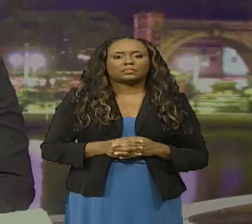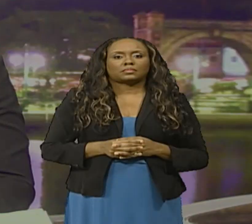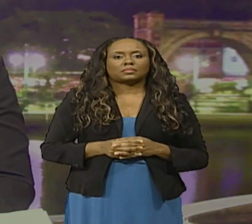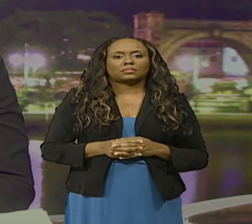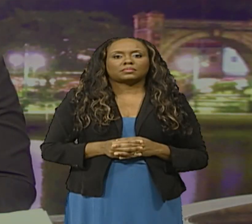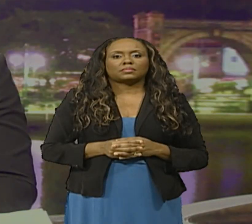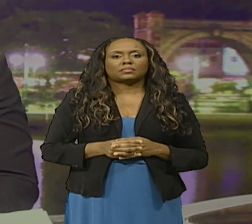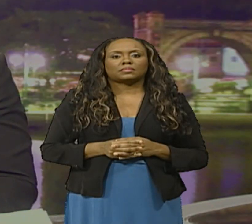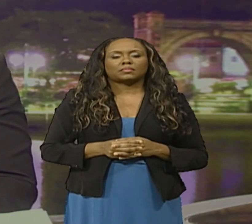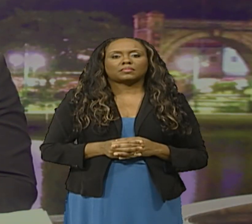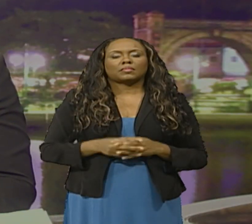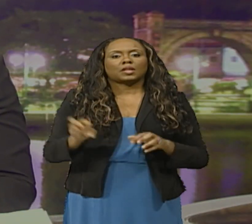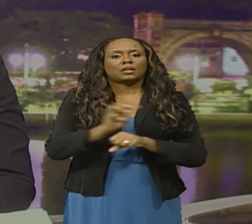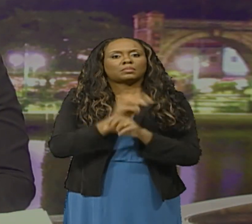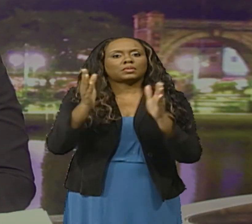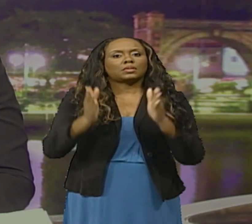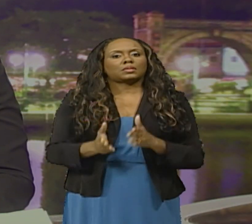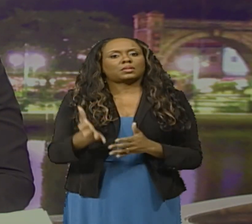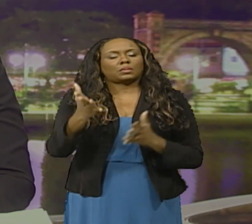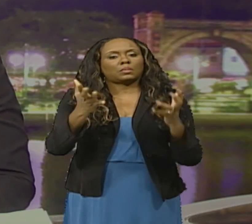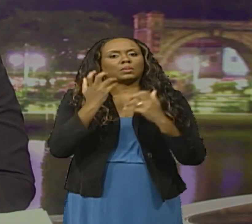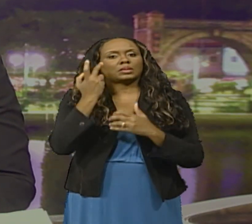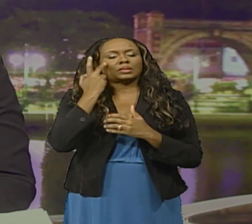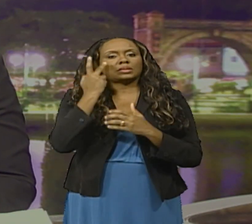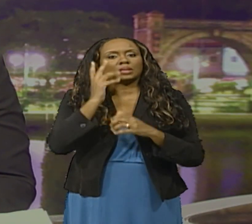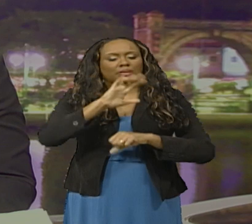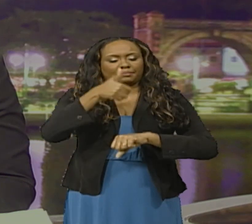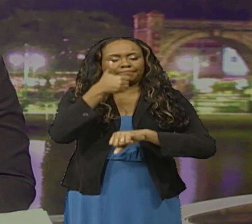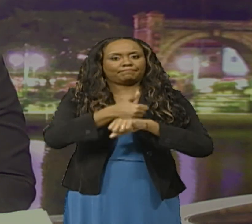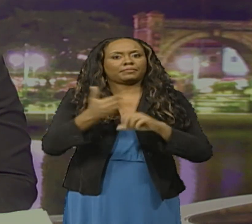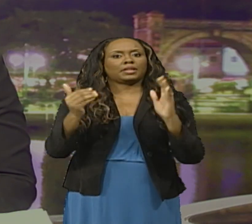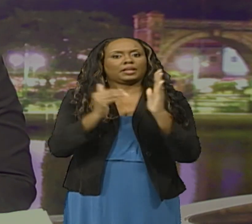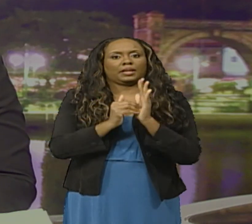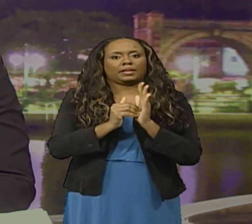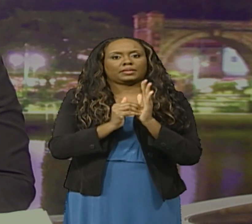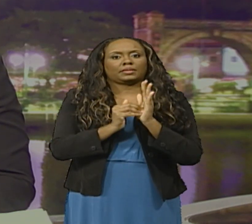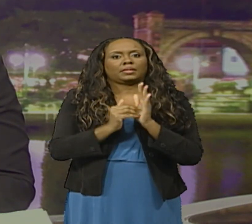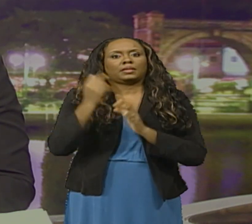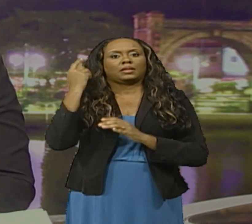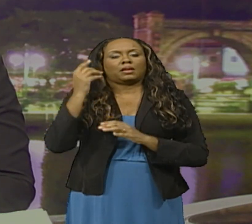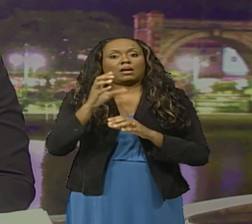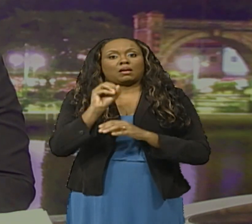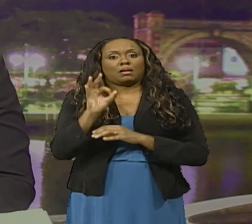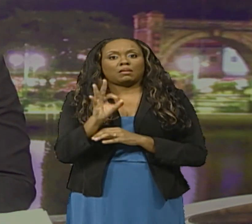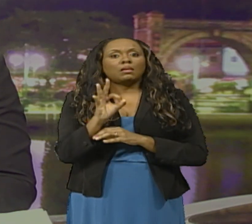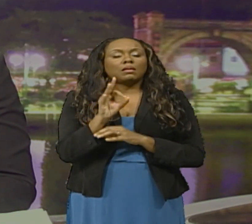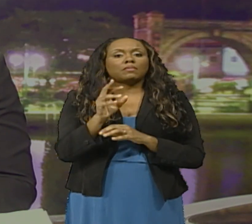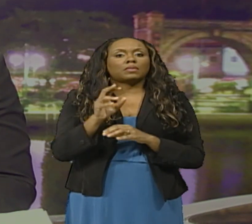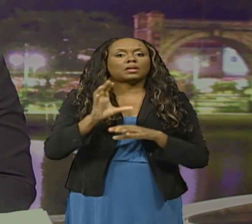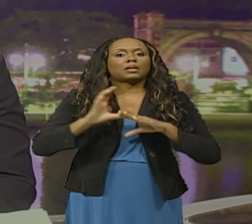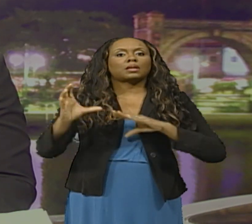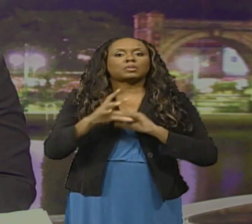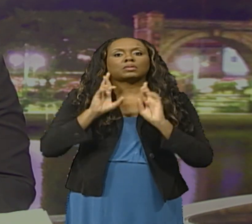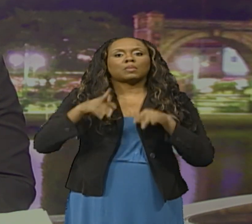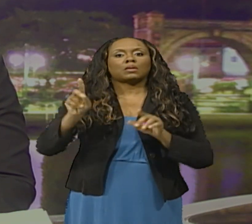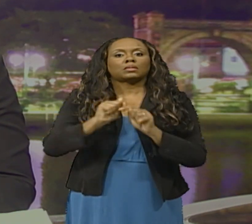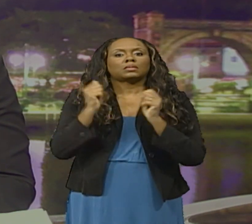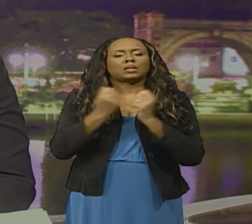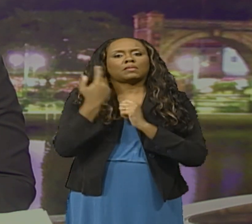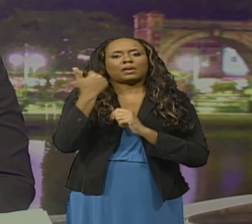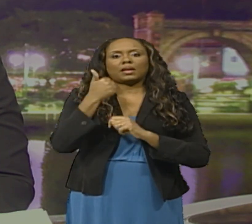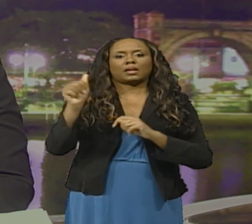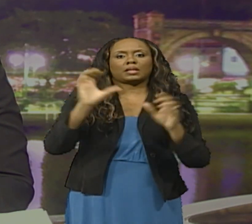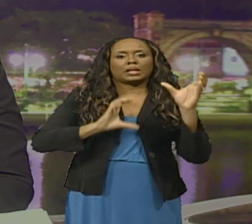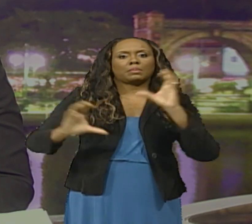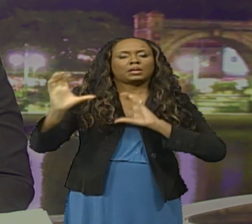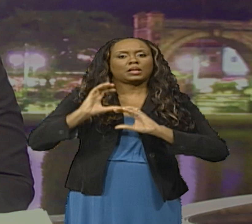sector. Now, Minister Prescott would like to see the re-establishment of the regional response team set up to manage any chemical